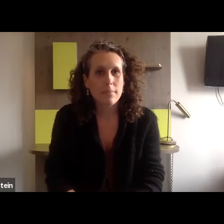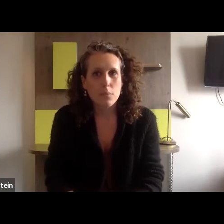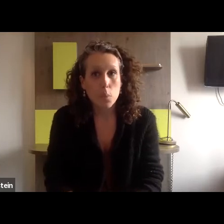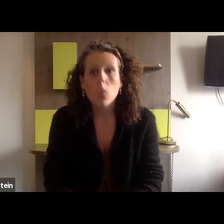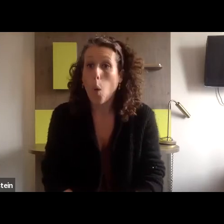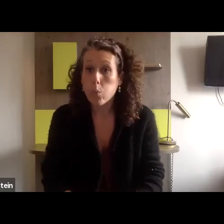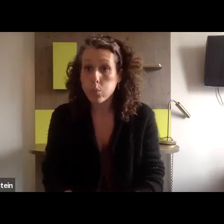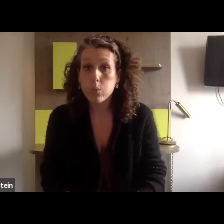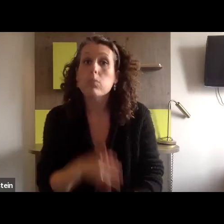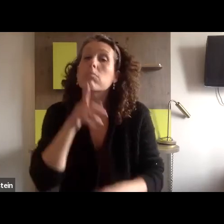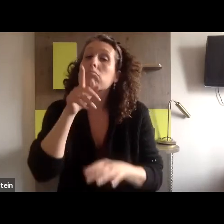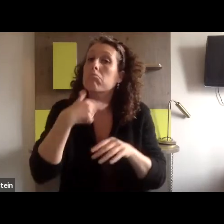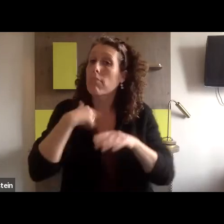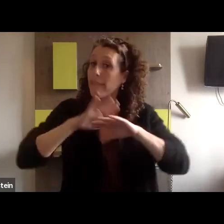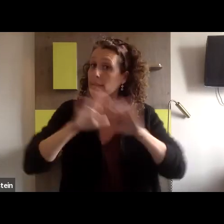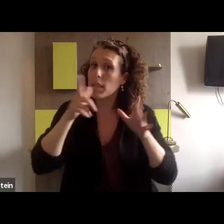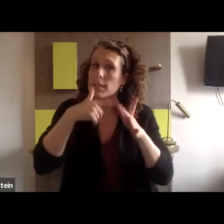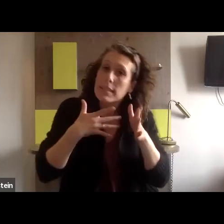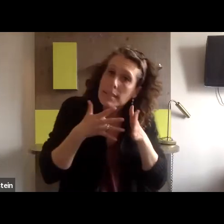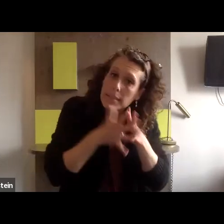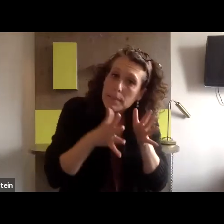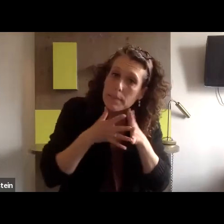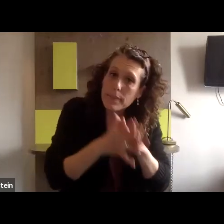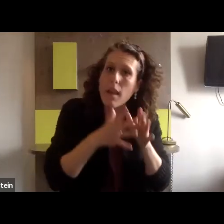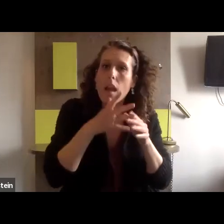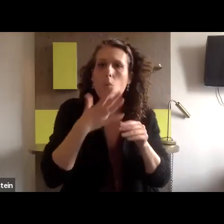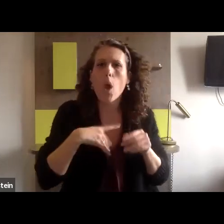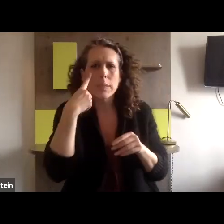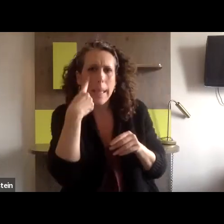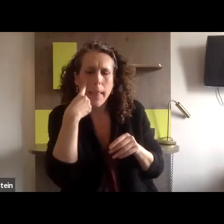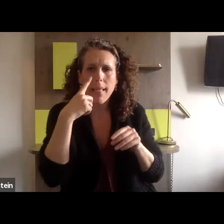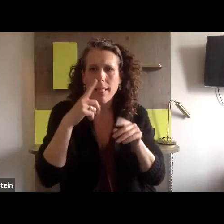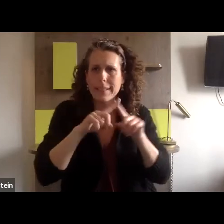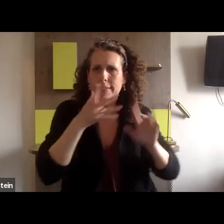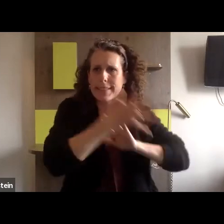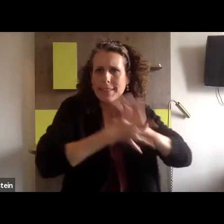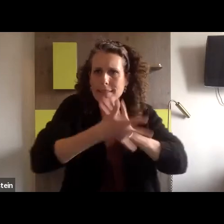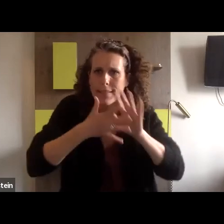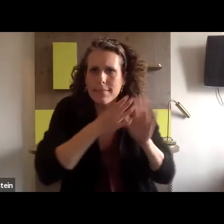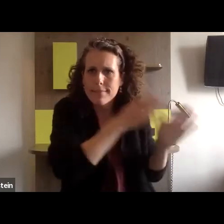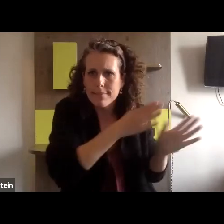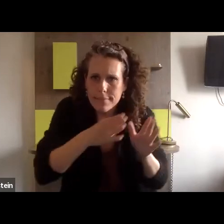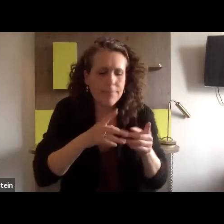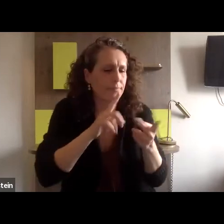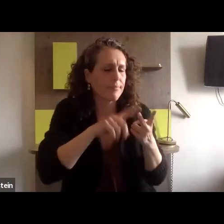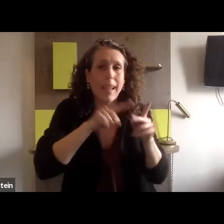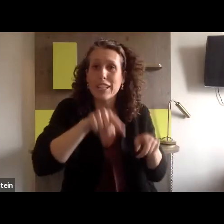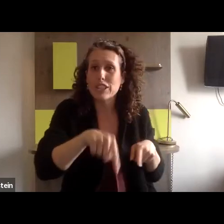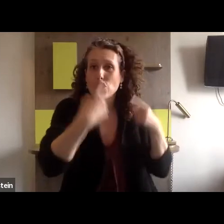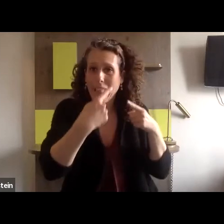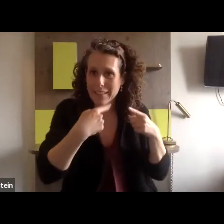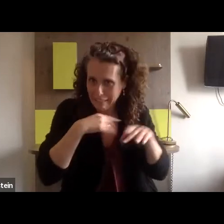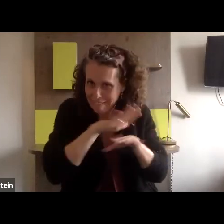Okay, so I talked about possibilities to sample items. I talked about the challenges. I talk now